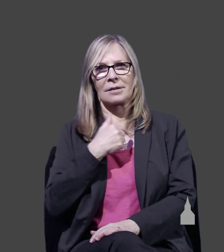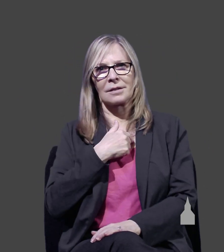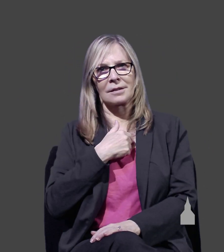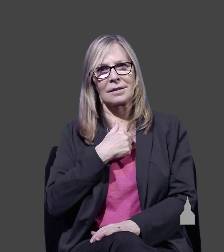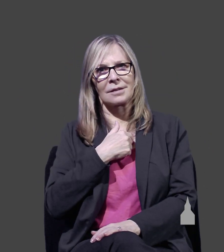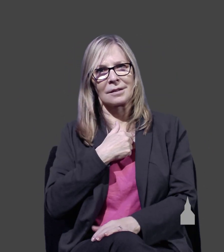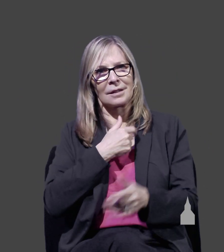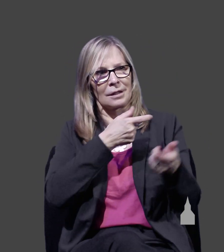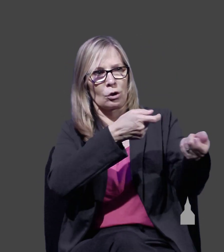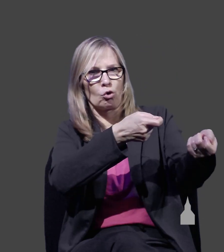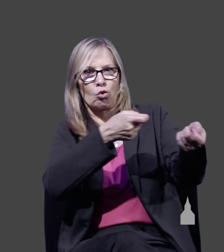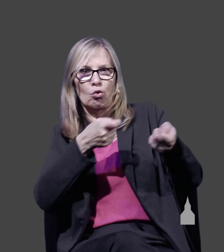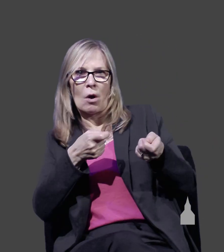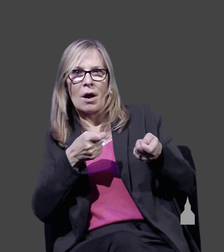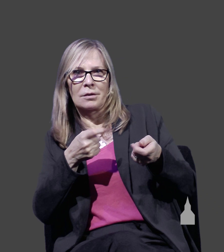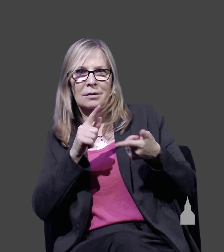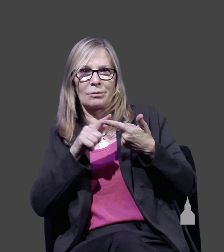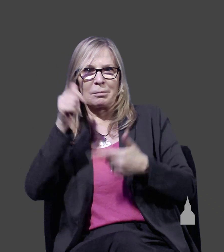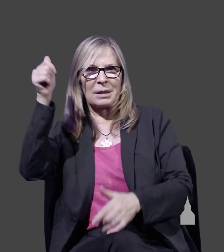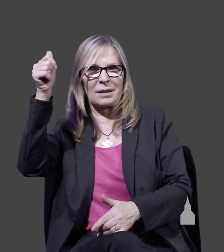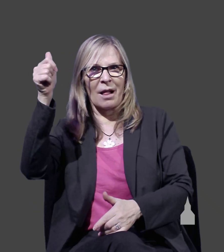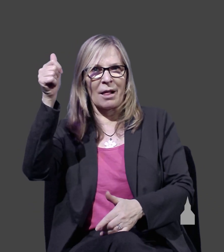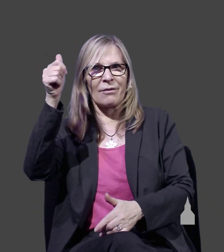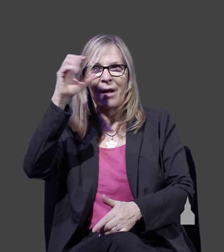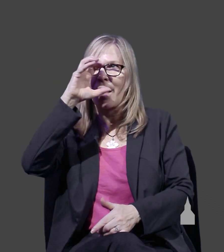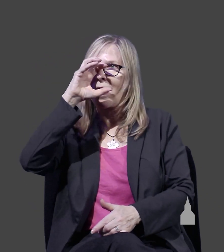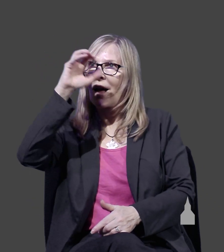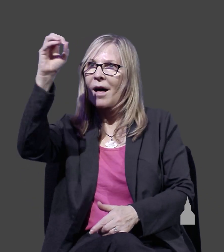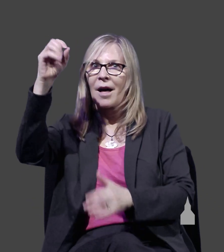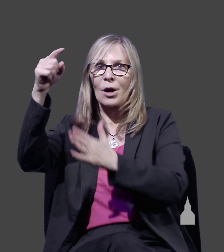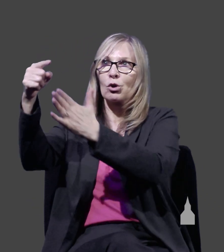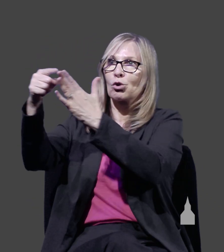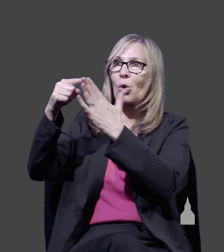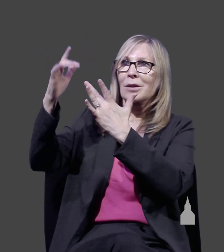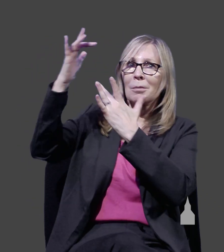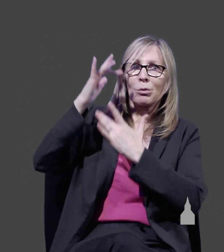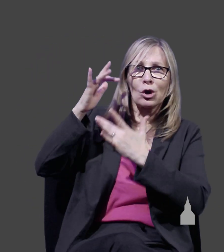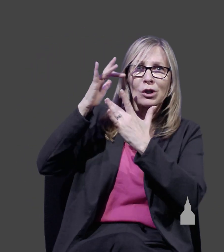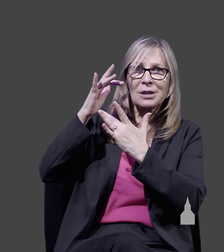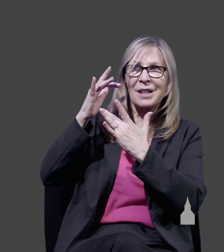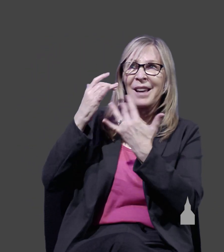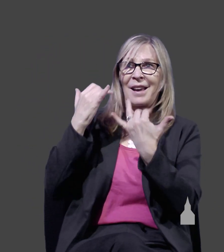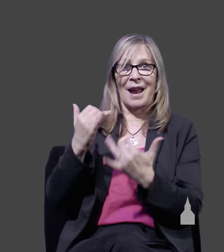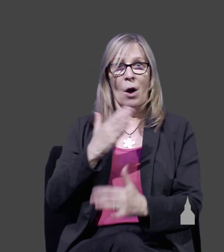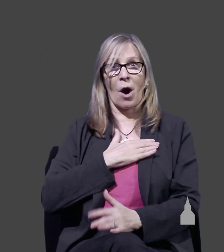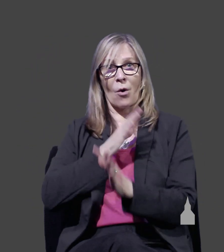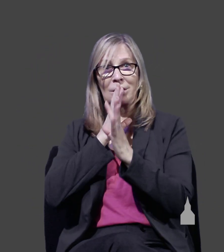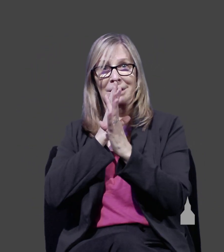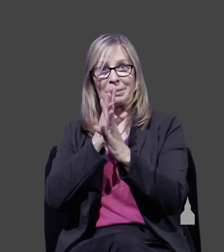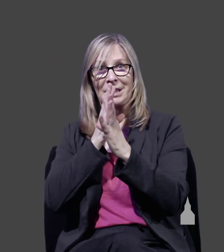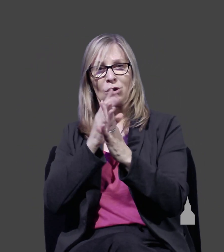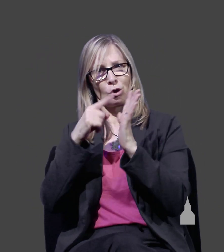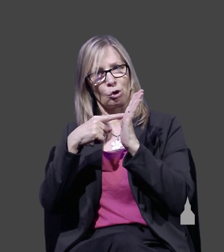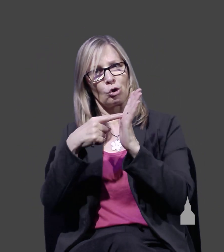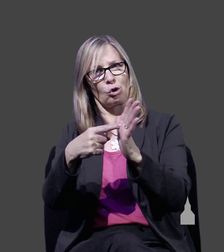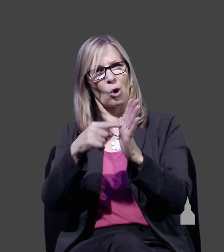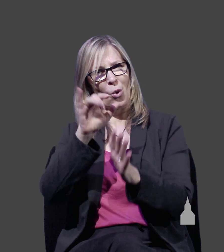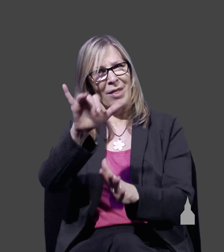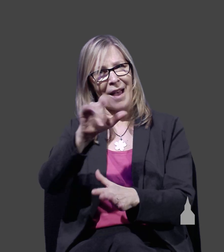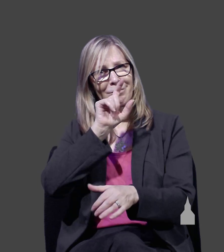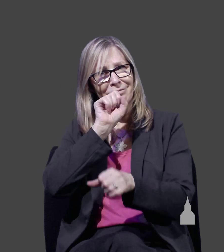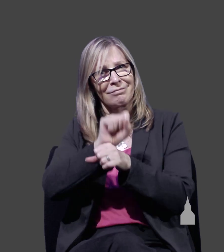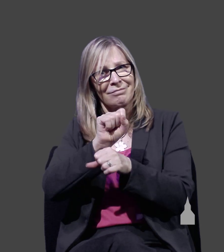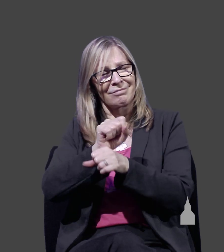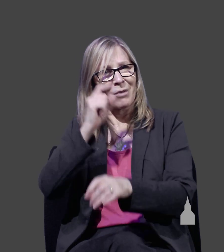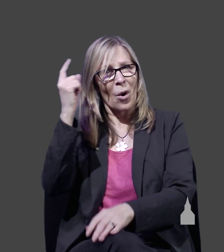us to himself and showed us mercy and grace, and our speech should reflect that reality